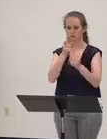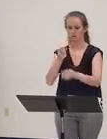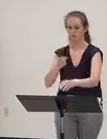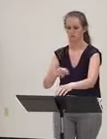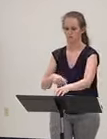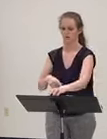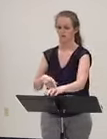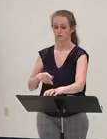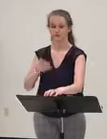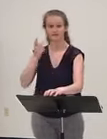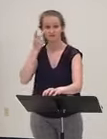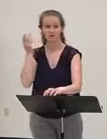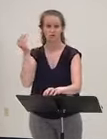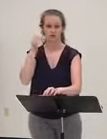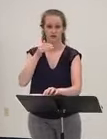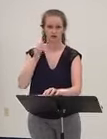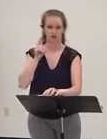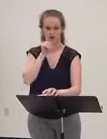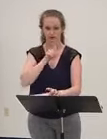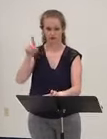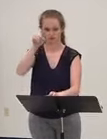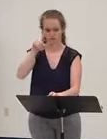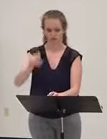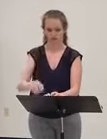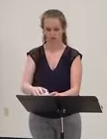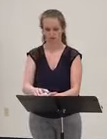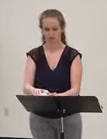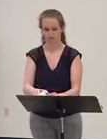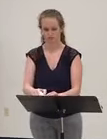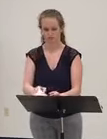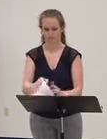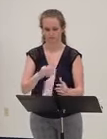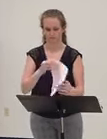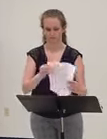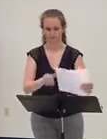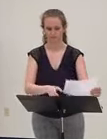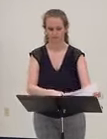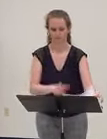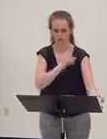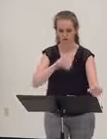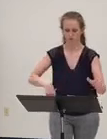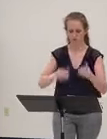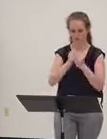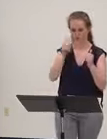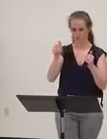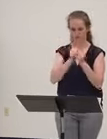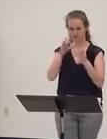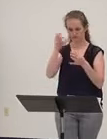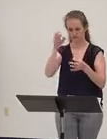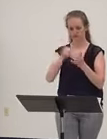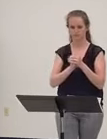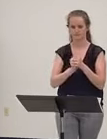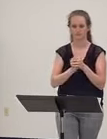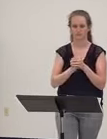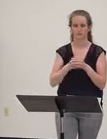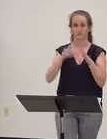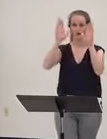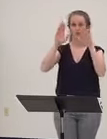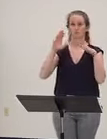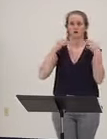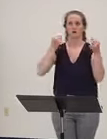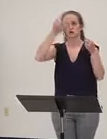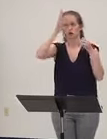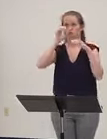forward to being with you next week here, or hopefully one day in our church. The Lord be with you. And with your spirit. May Almighty